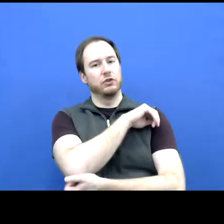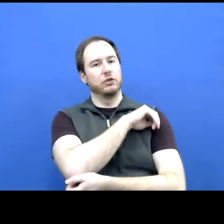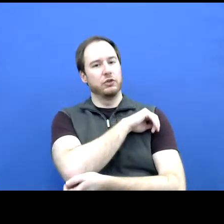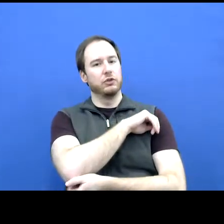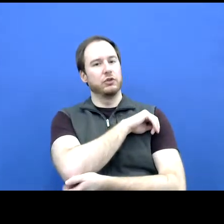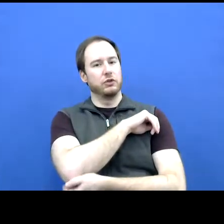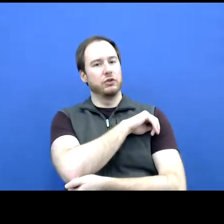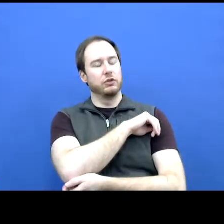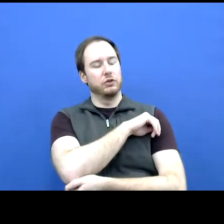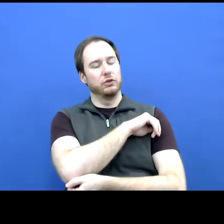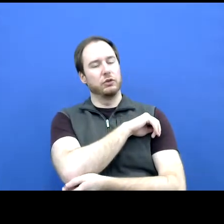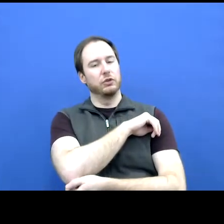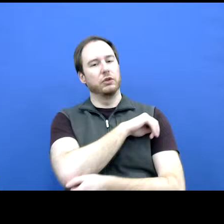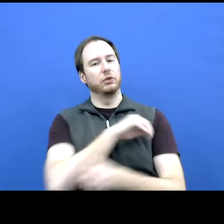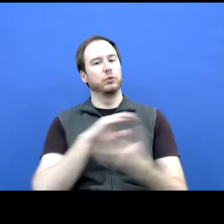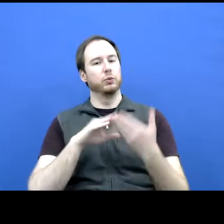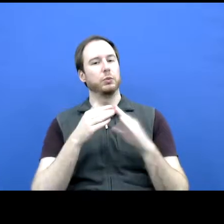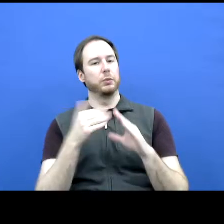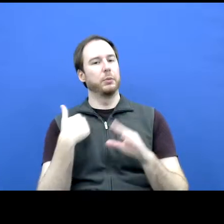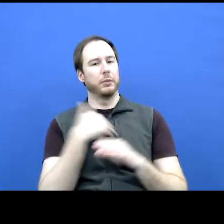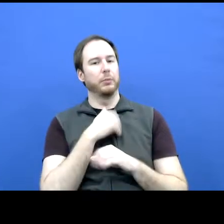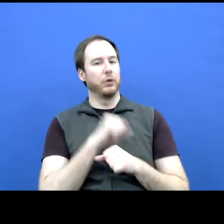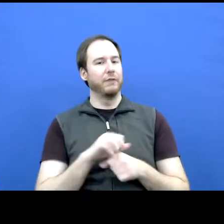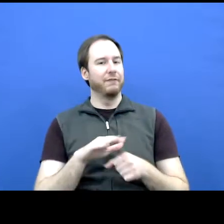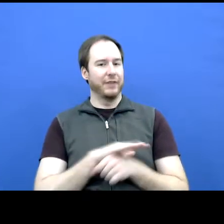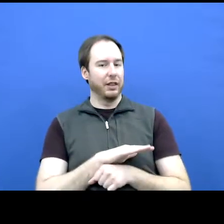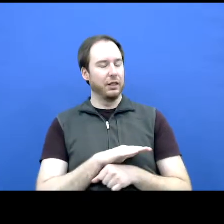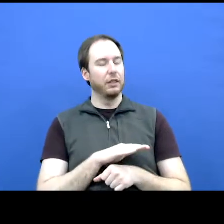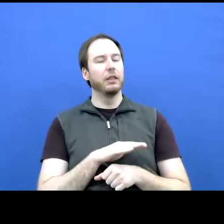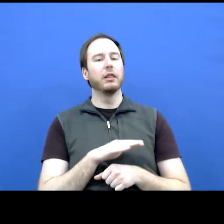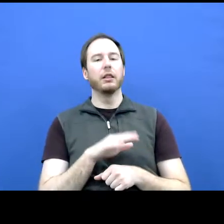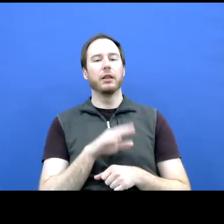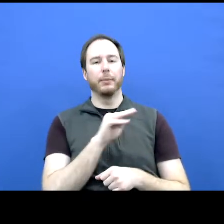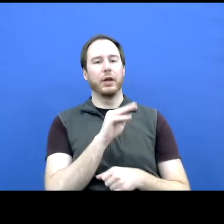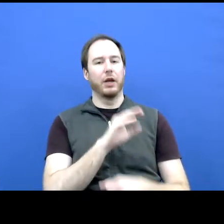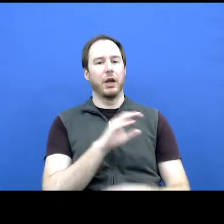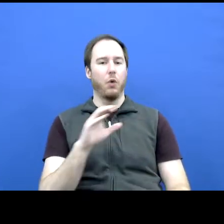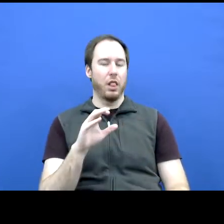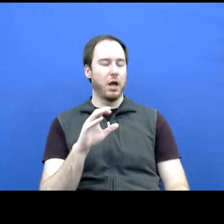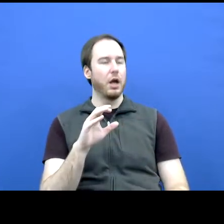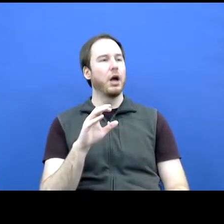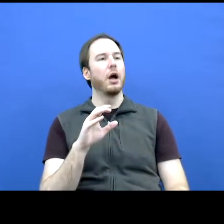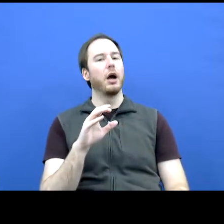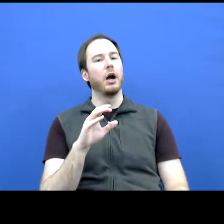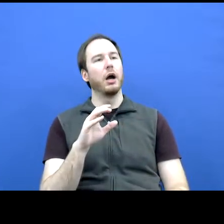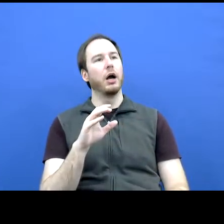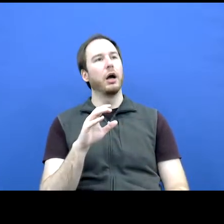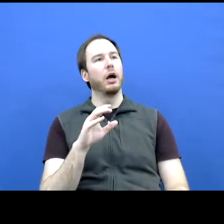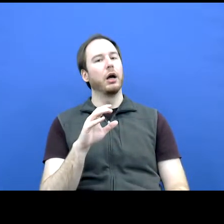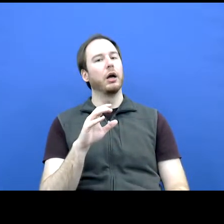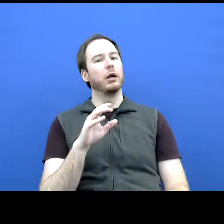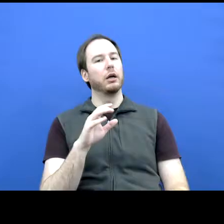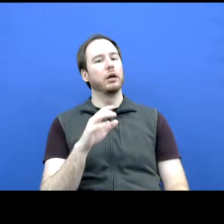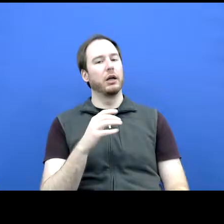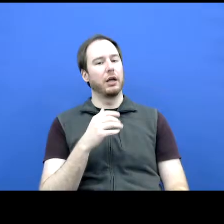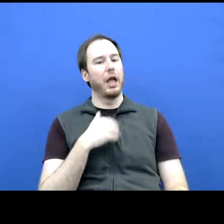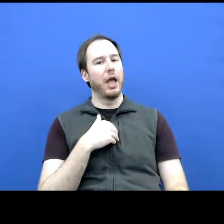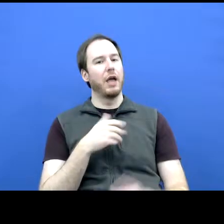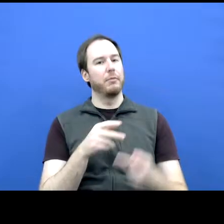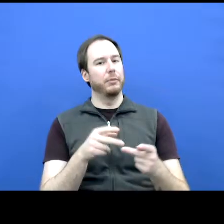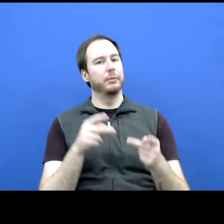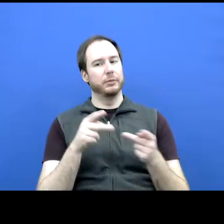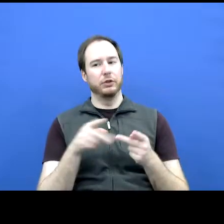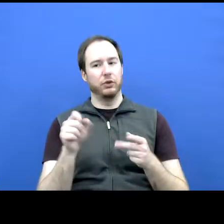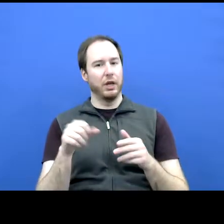by community members. Mary Cariola has positions where people can